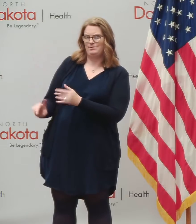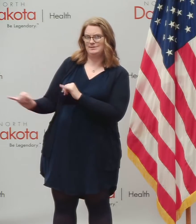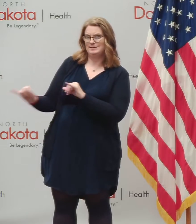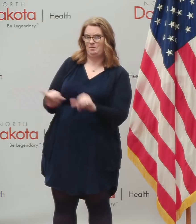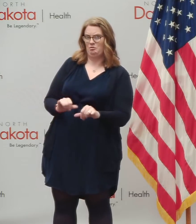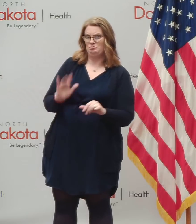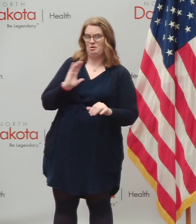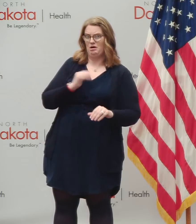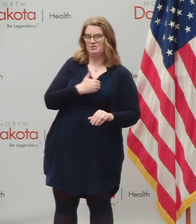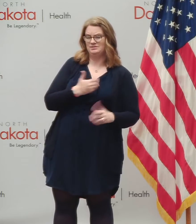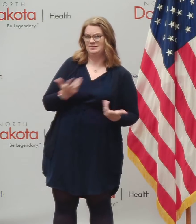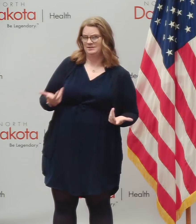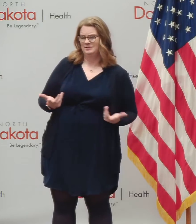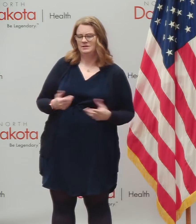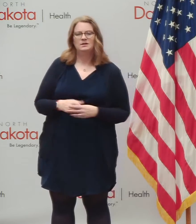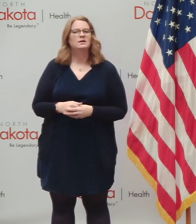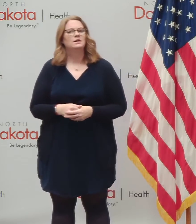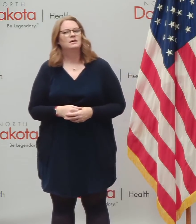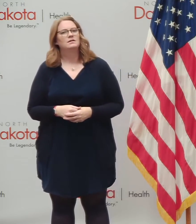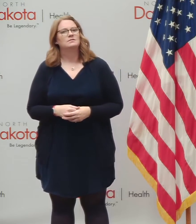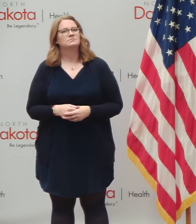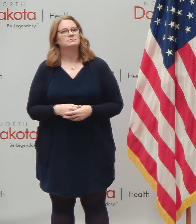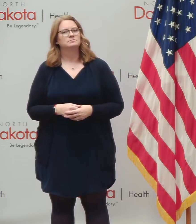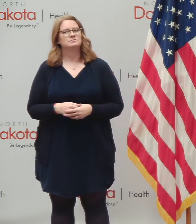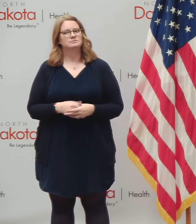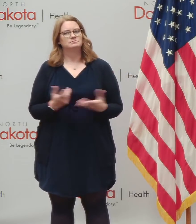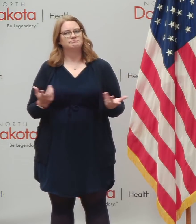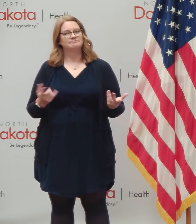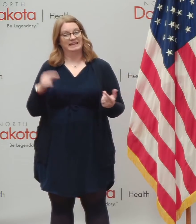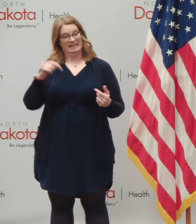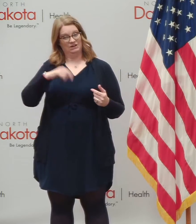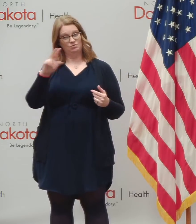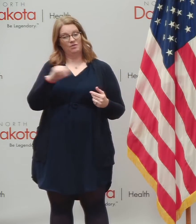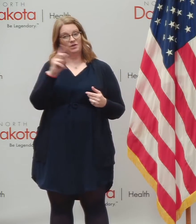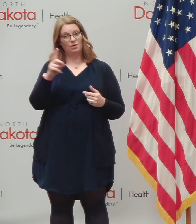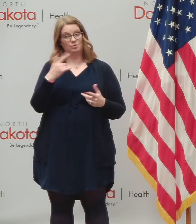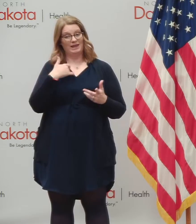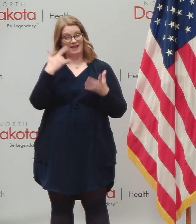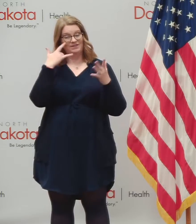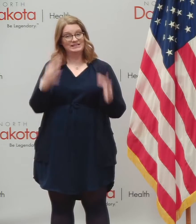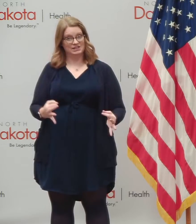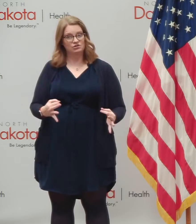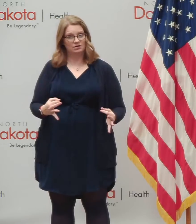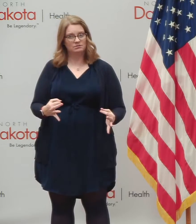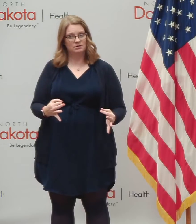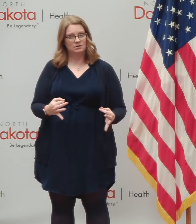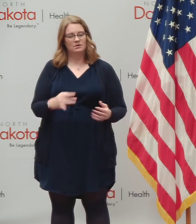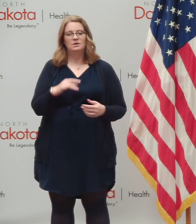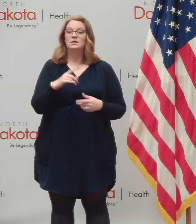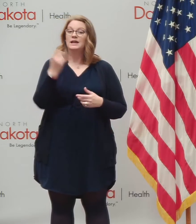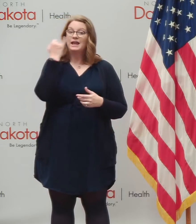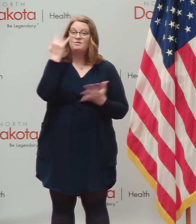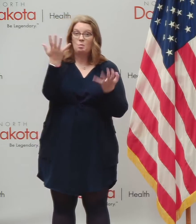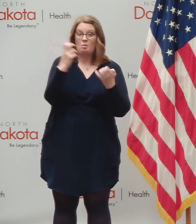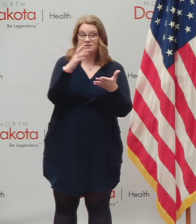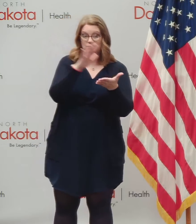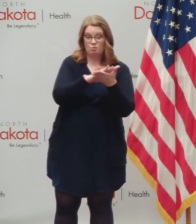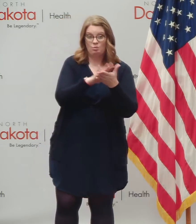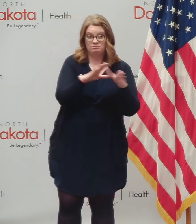to ours as we head into winter. I mean, you're going to have that. We in North Dakota have a choice. We have a chance to keep our kids in school, our businesses